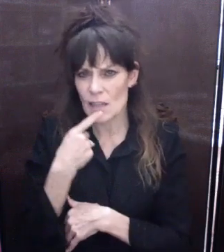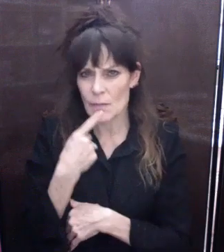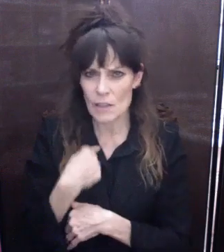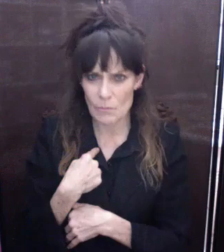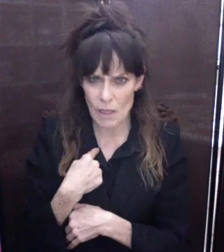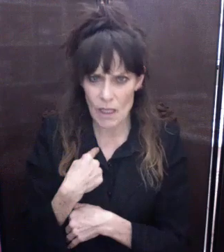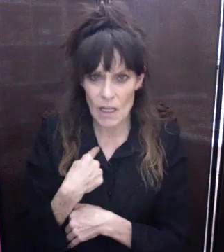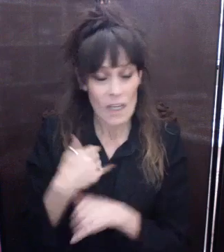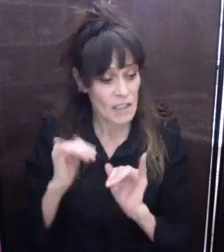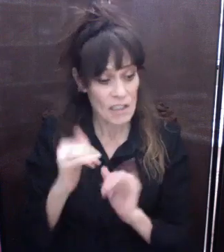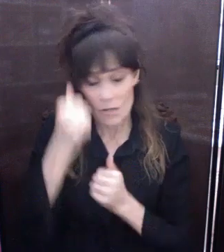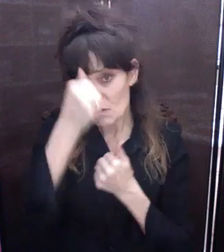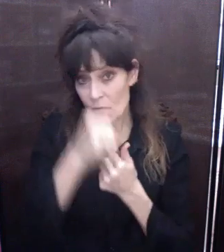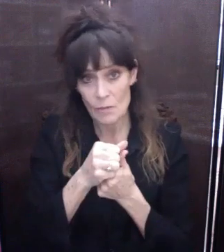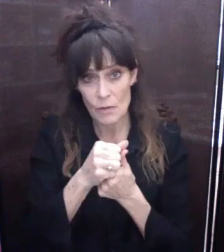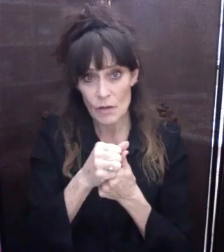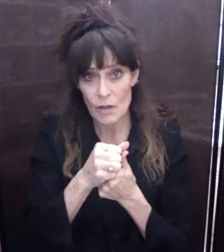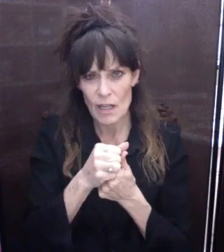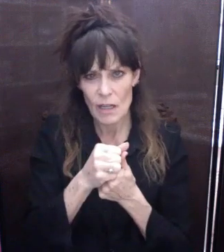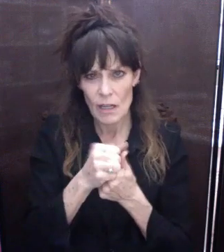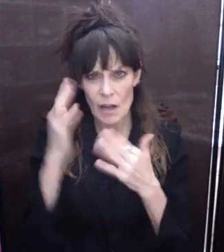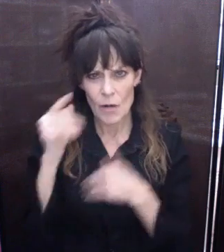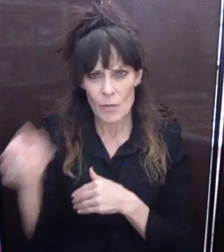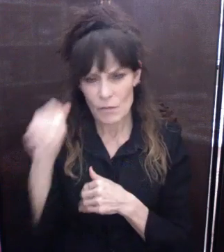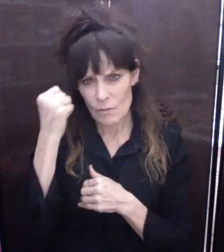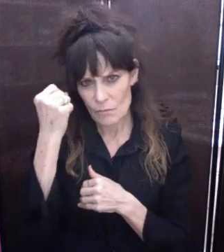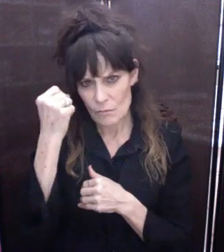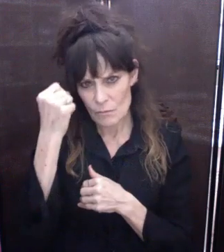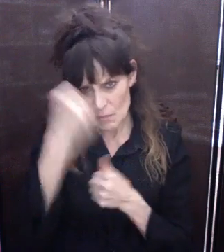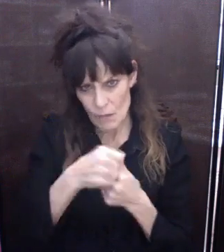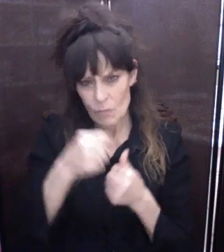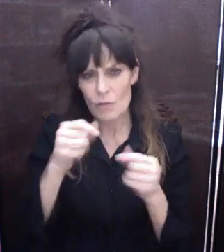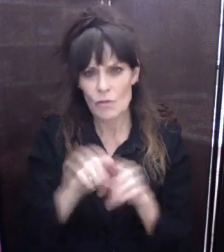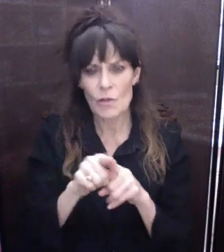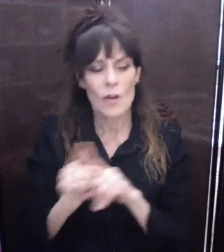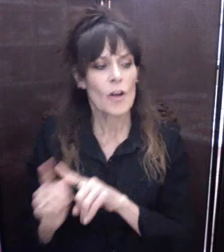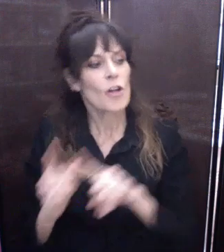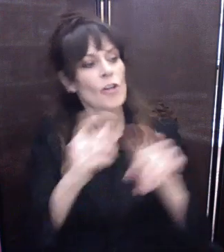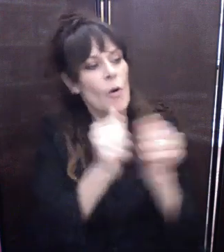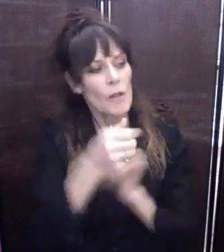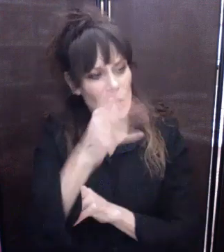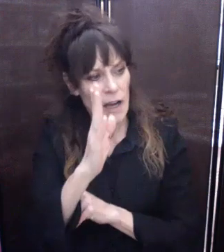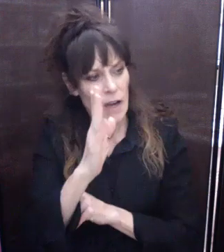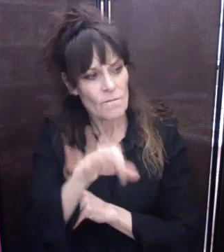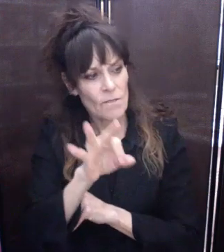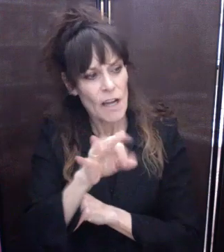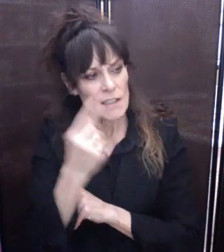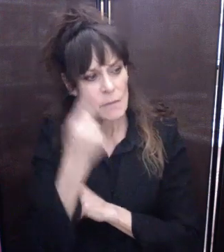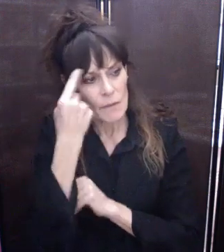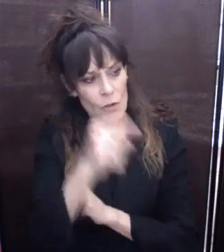still I remember, and I hope maybe he does too, and that was, go with God, he'll find something for you to do. And at first,